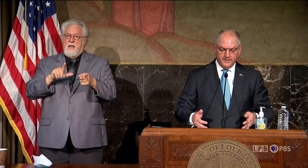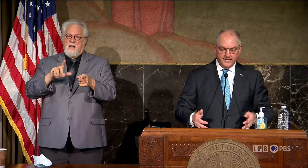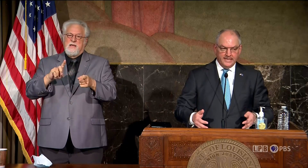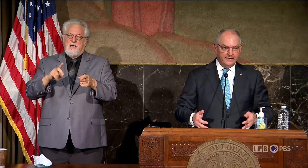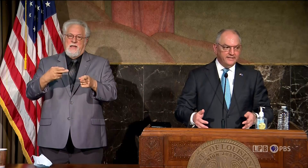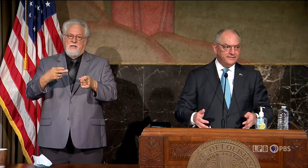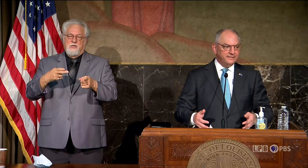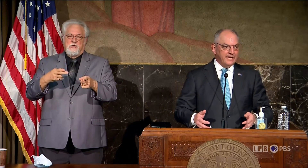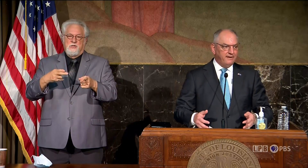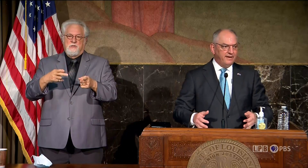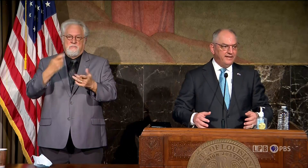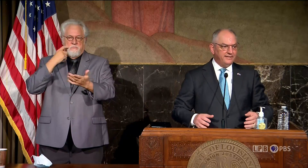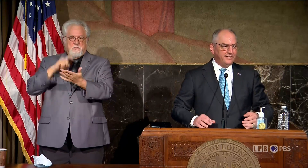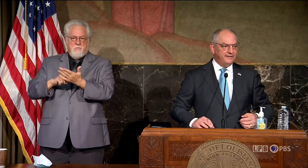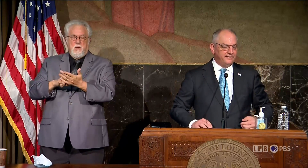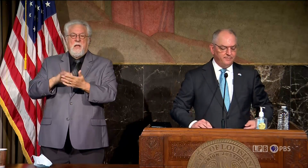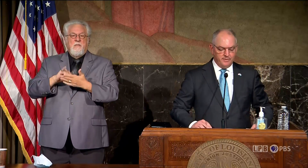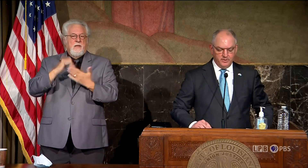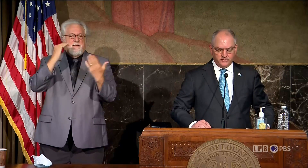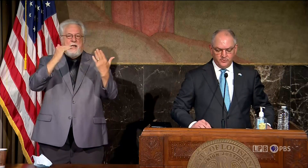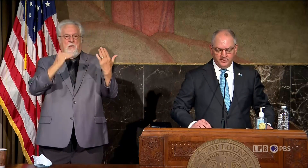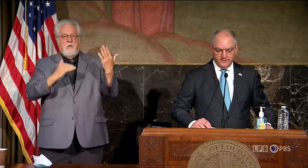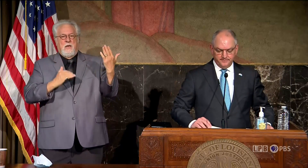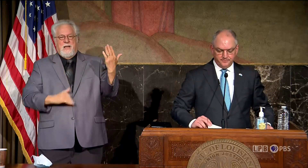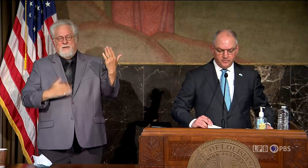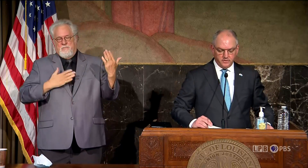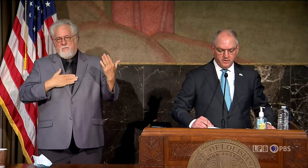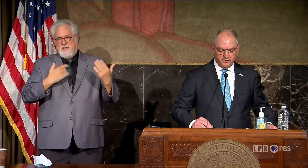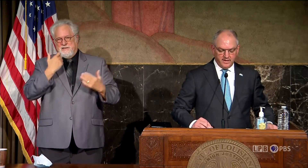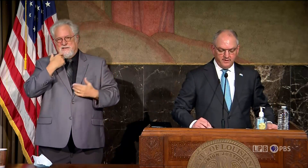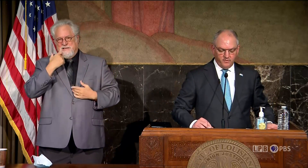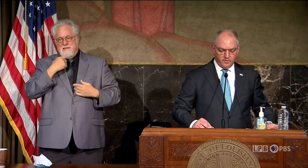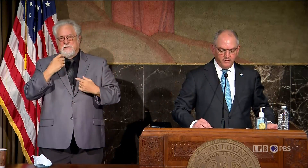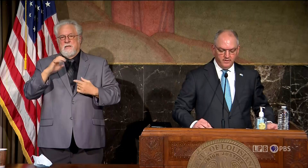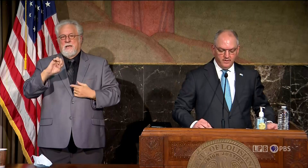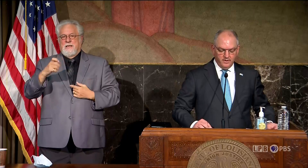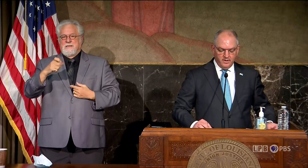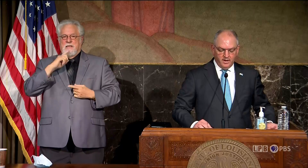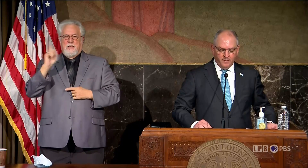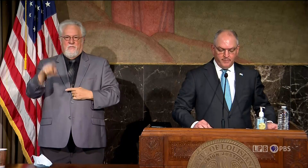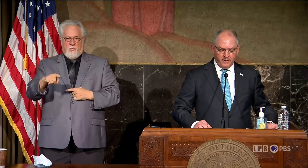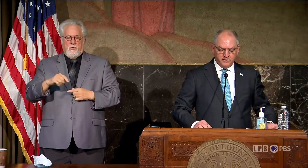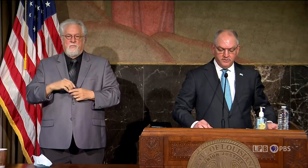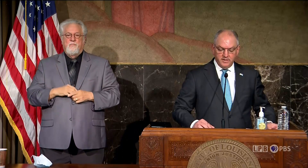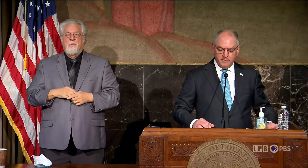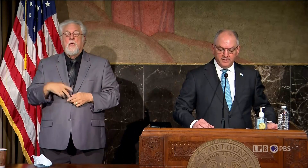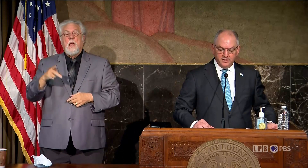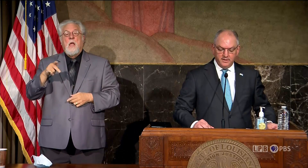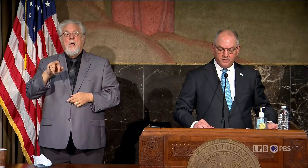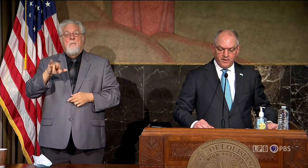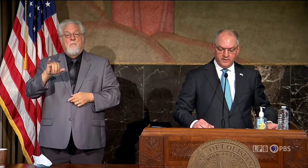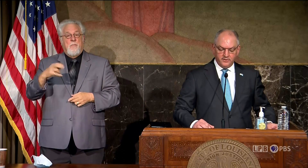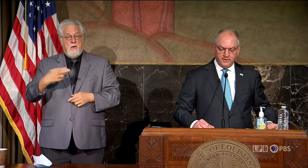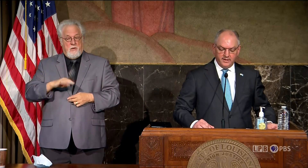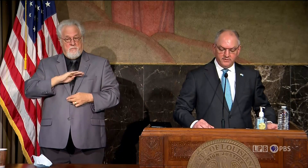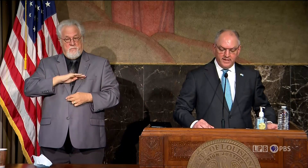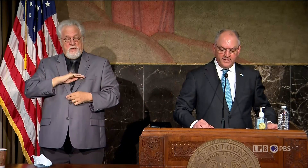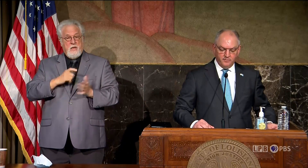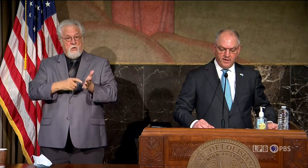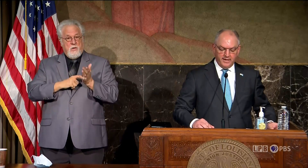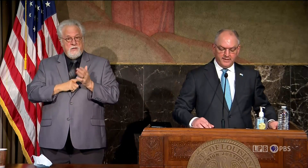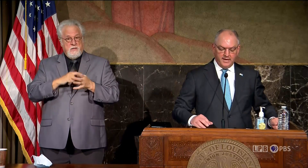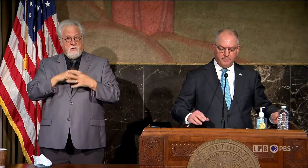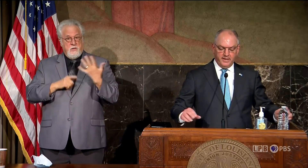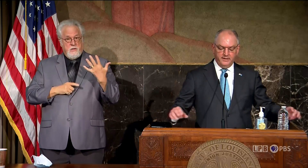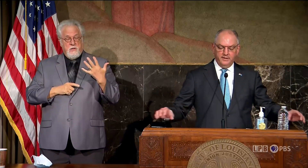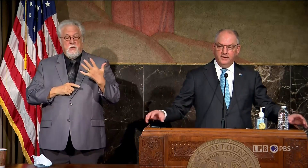LDH. This is outlined in my most recent executive order. Parishes that meet the criteria that I stated